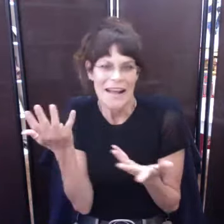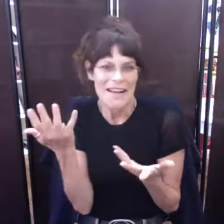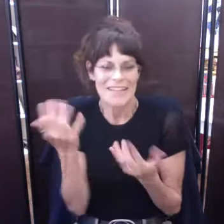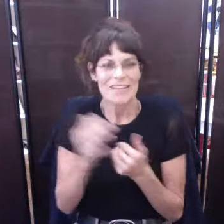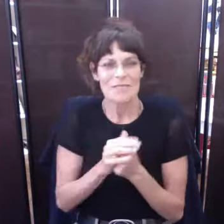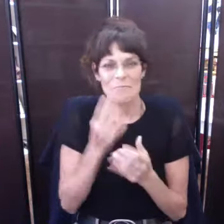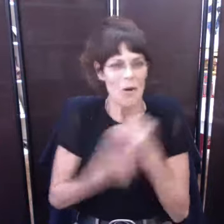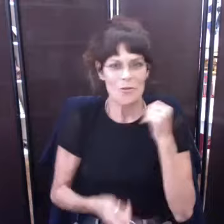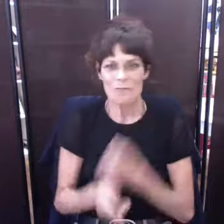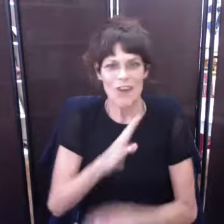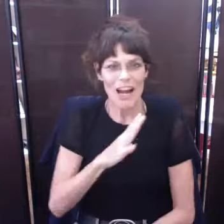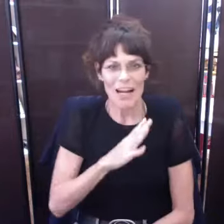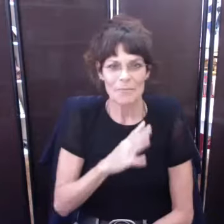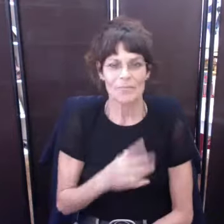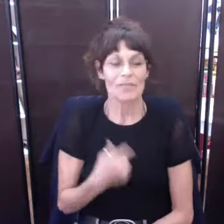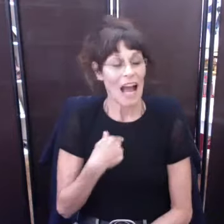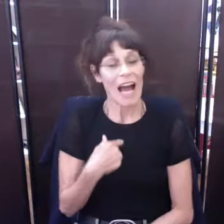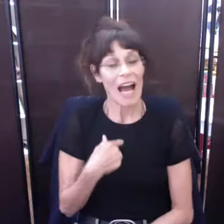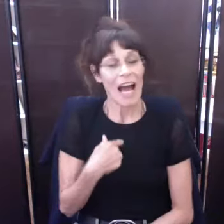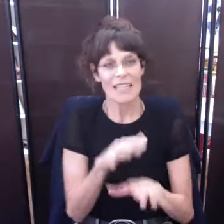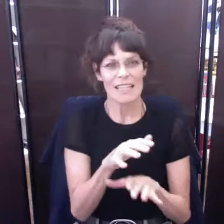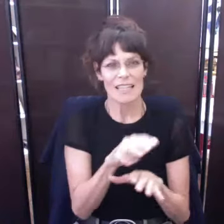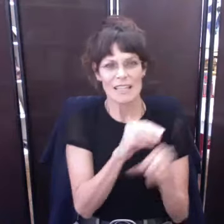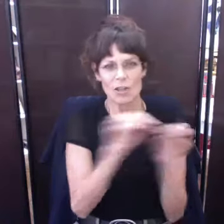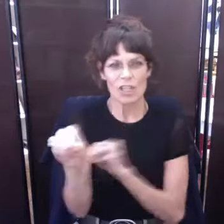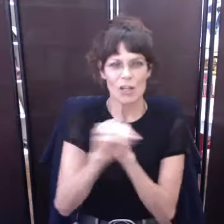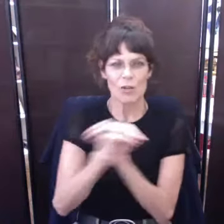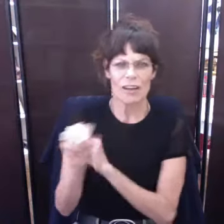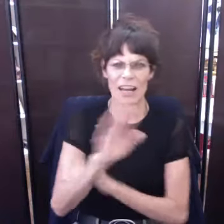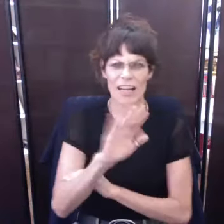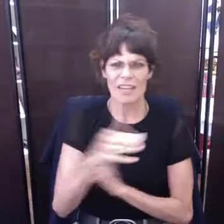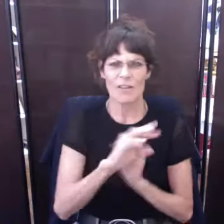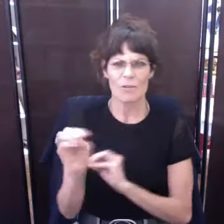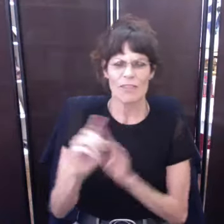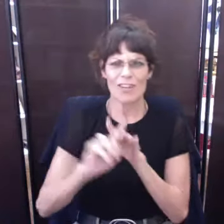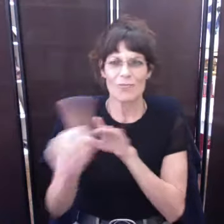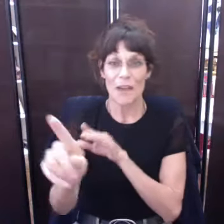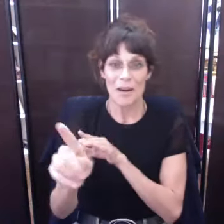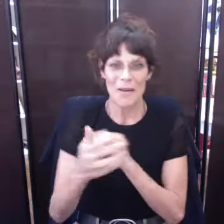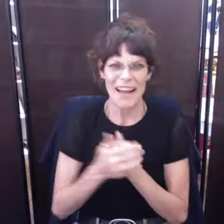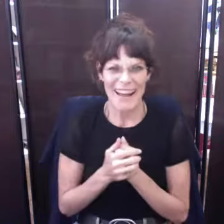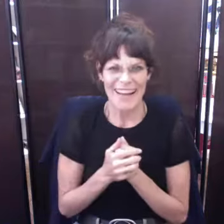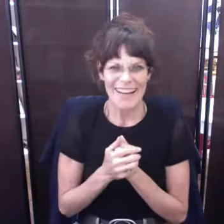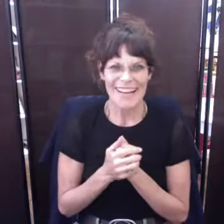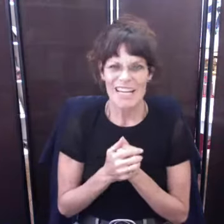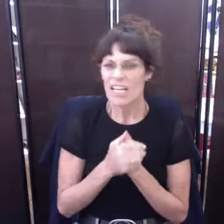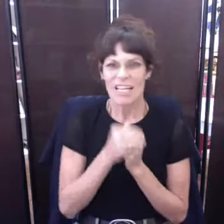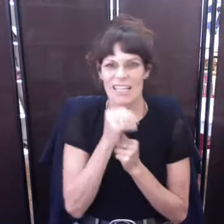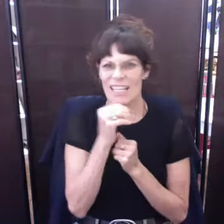things like, I did a geographical, and I thought, oh, I never did that. I just ran away. Like it didn't comprehend. I couldn't comprehend